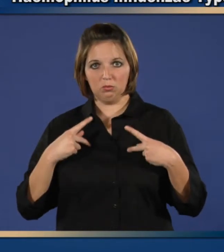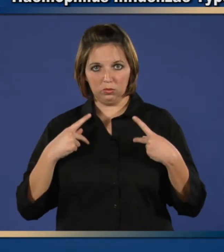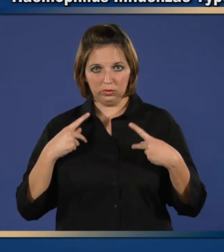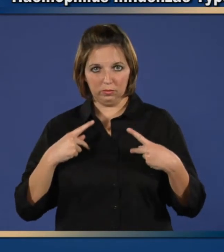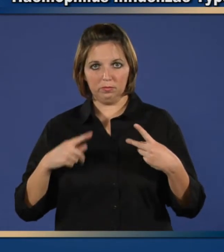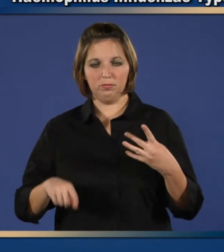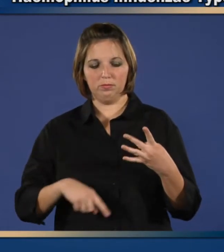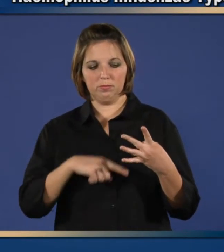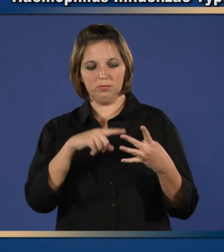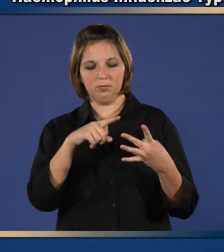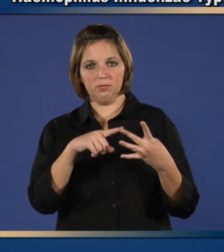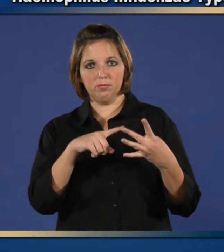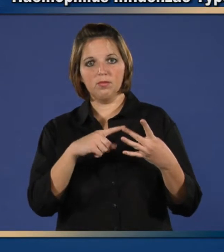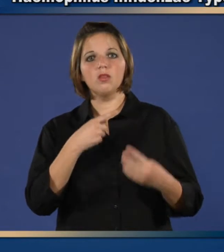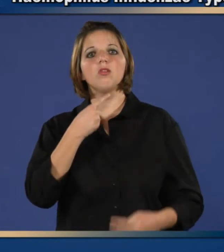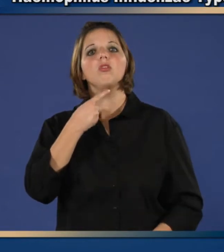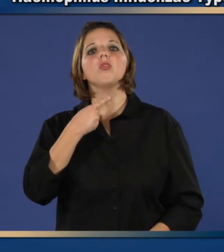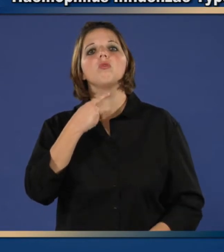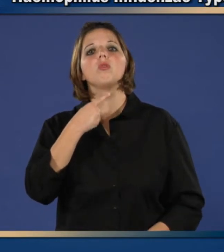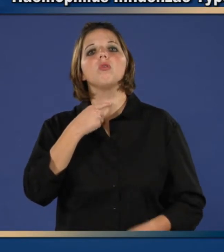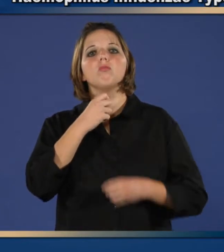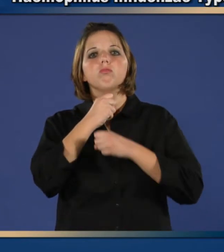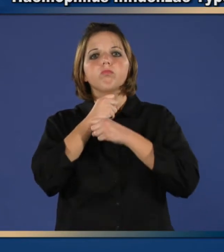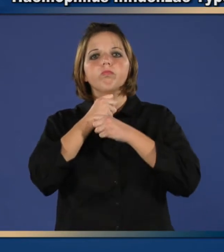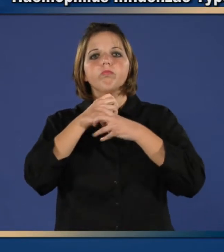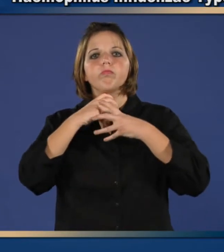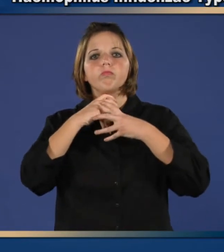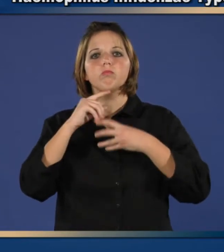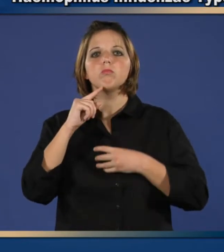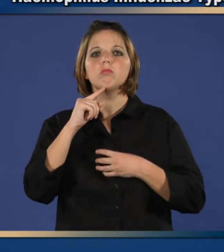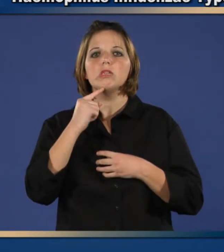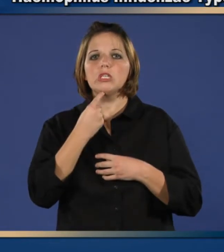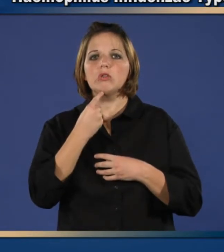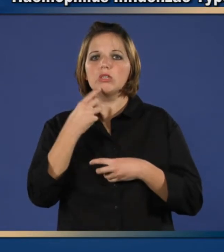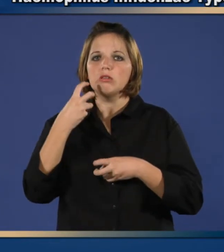severe swelling in the throat, making it hard to breathe,